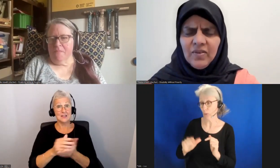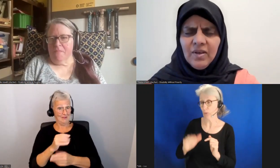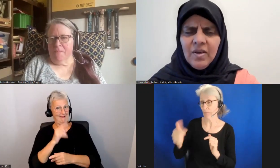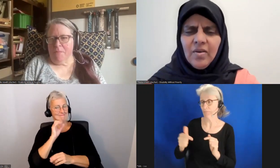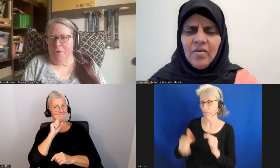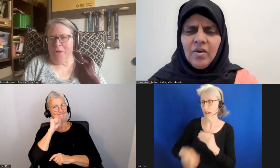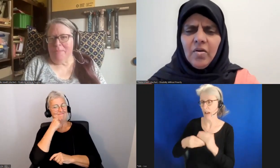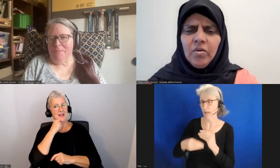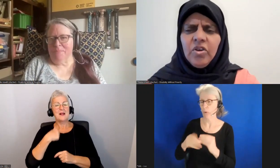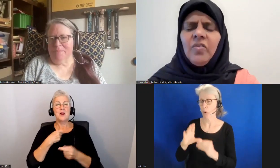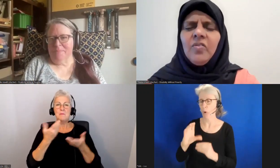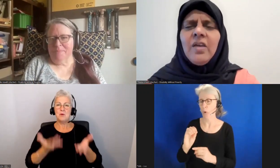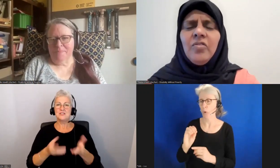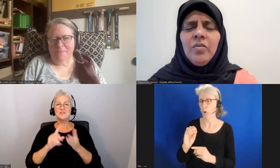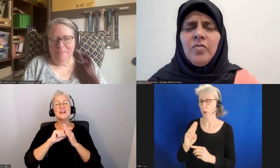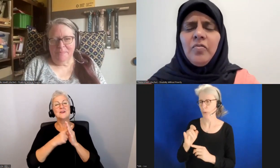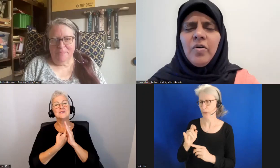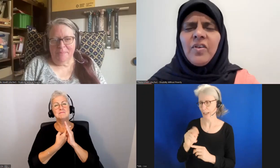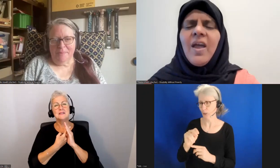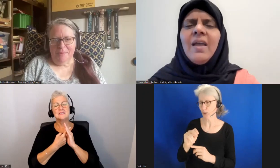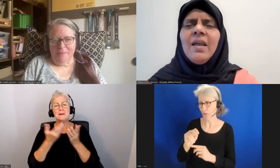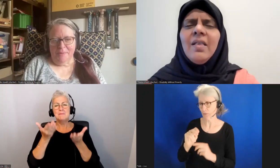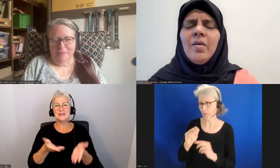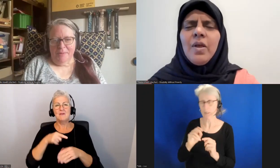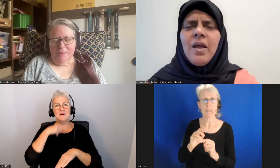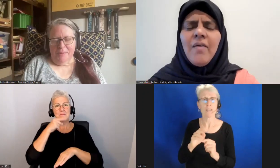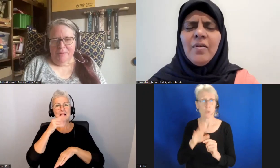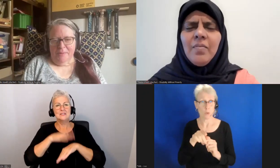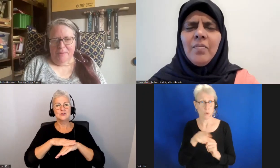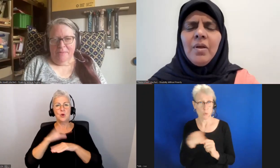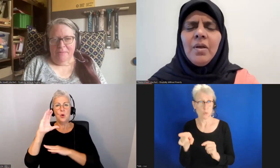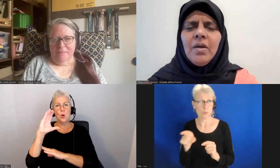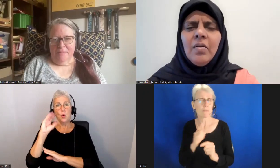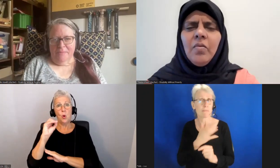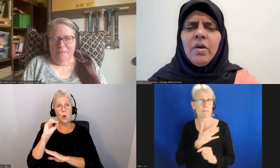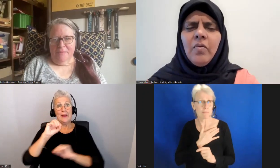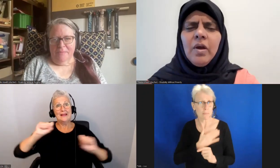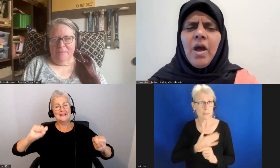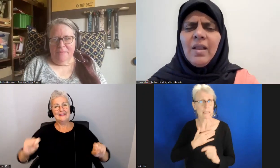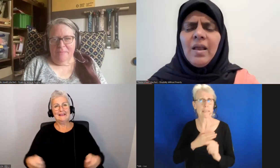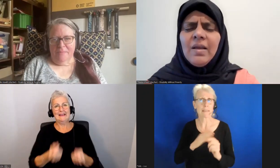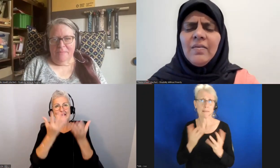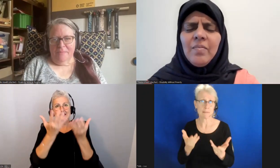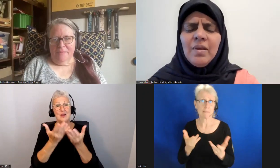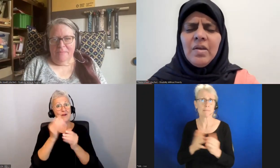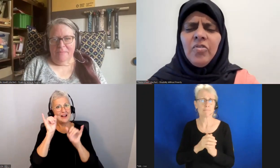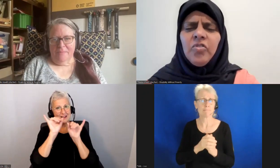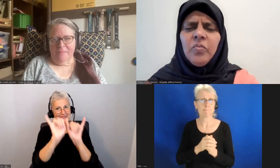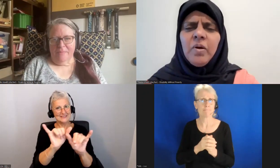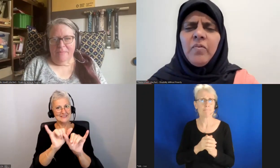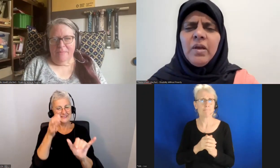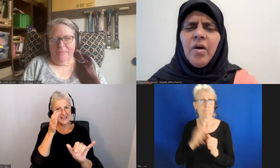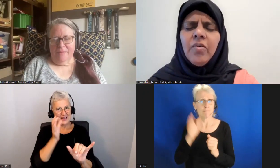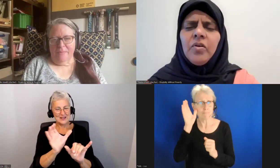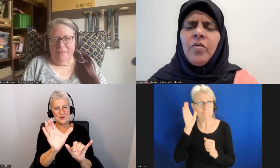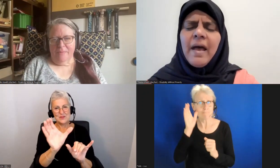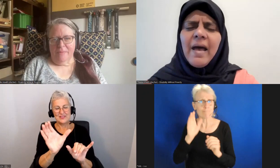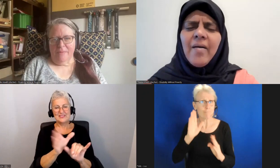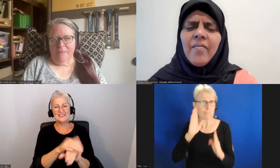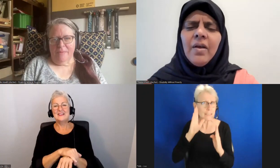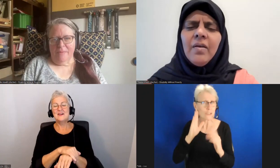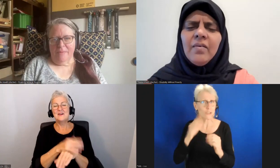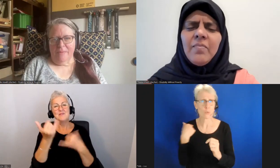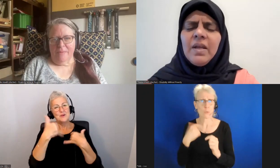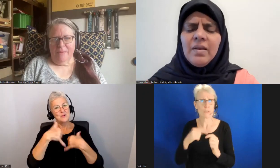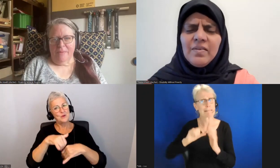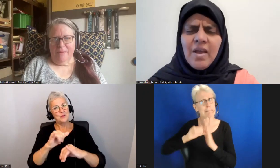piece. Okay. So just stay tuned, folks. Hang in there. We have some, we're highlighting some of the issues, but we also